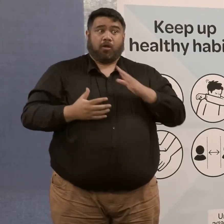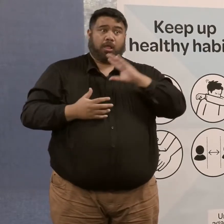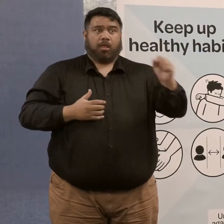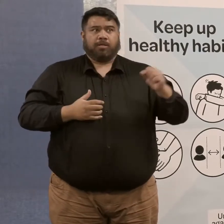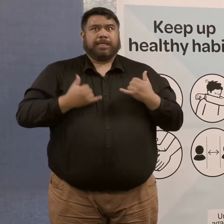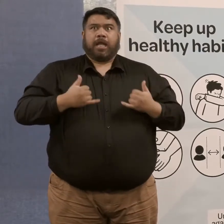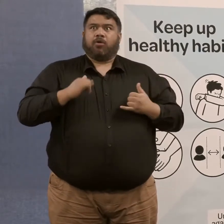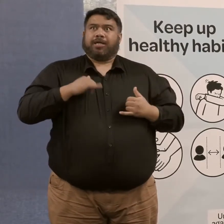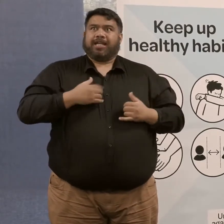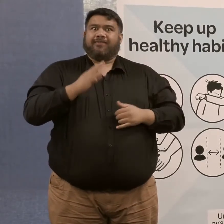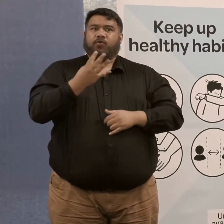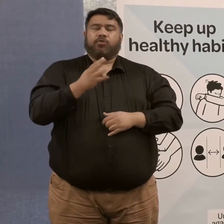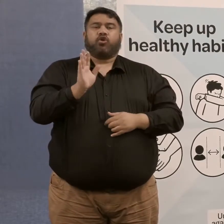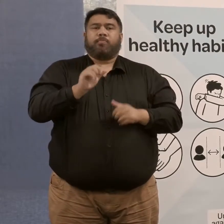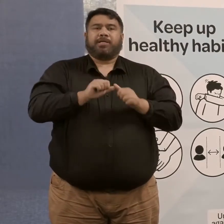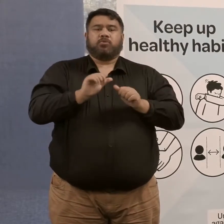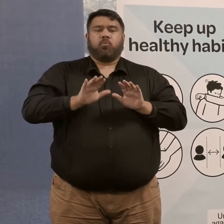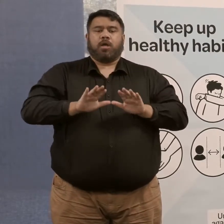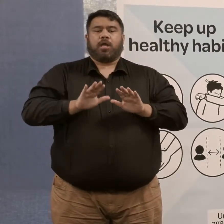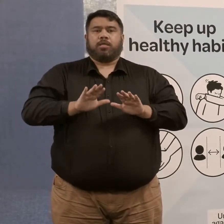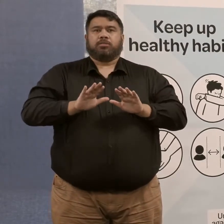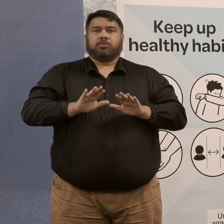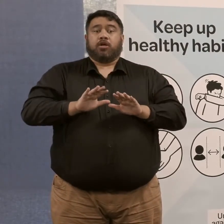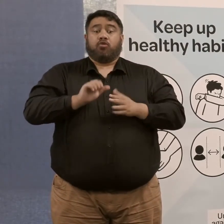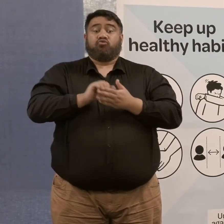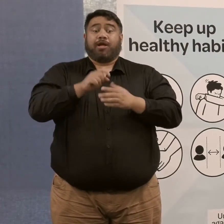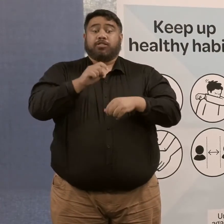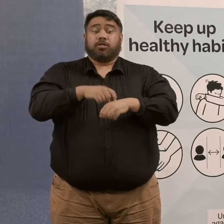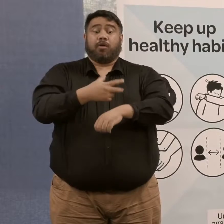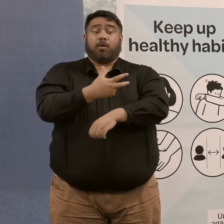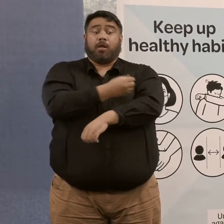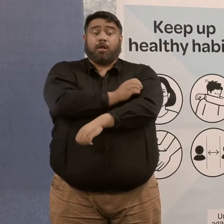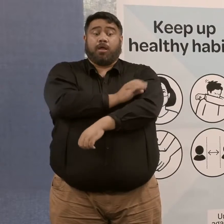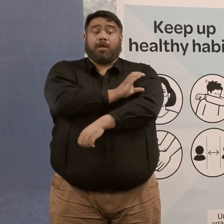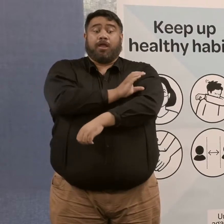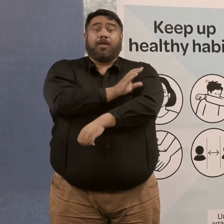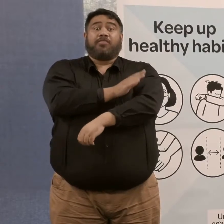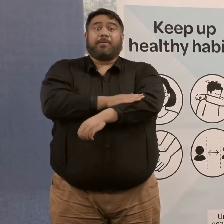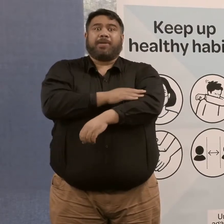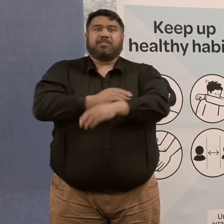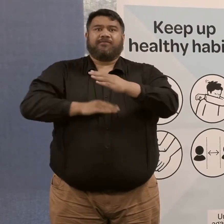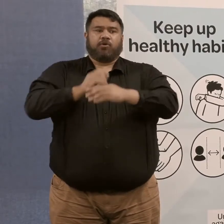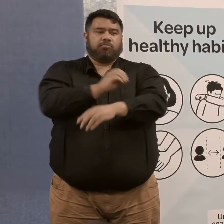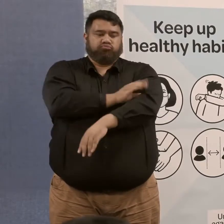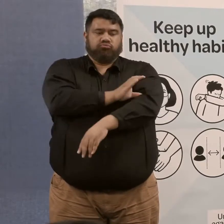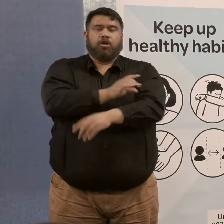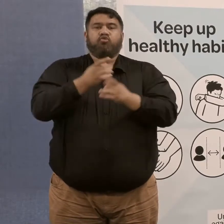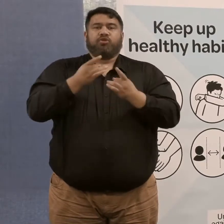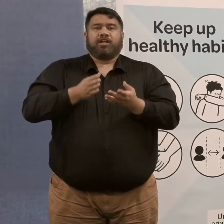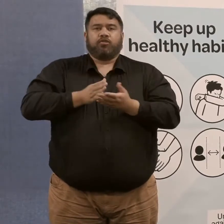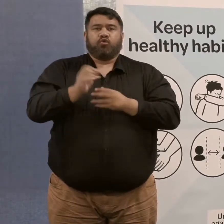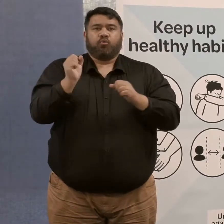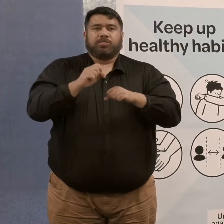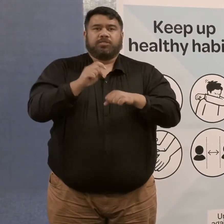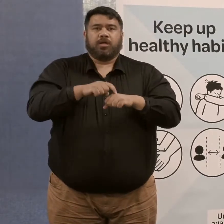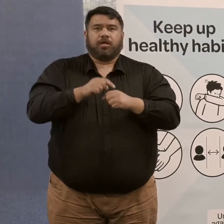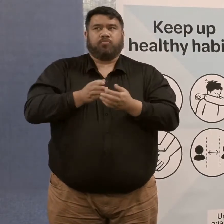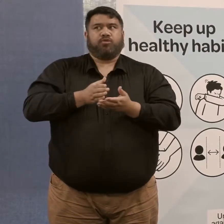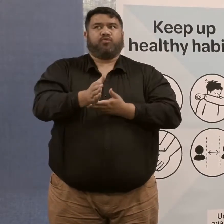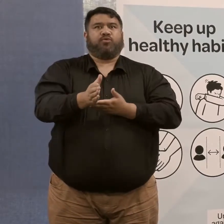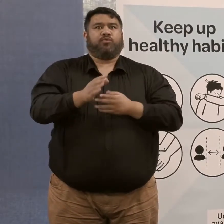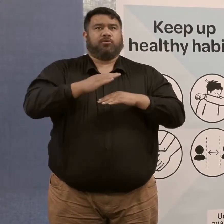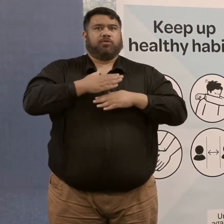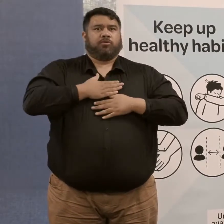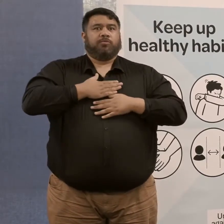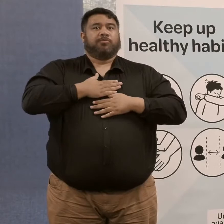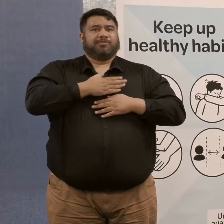dose, and we are wanting to get the timing just right. And June will be the time when we're aiming to roll out that program, but we'll